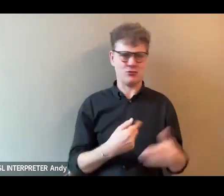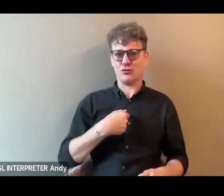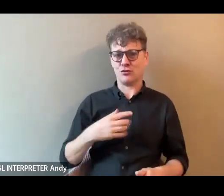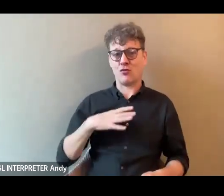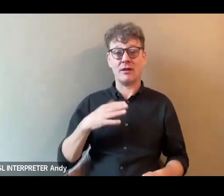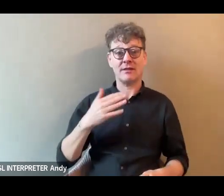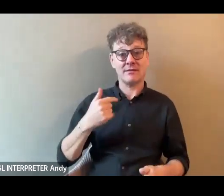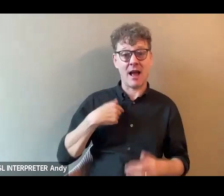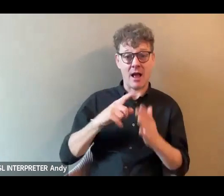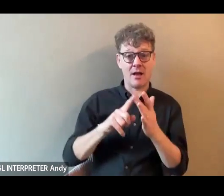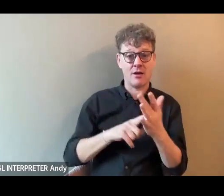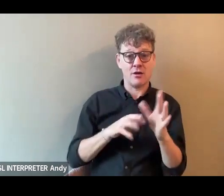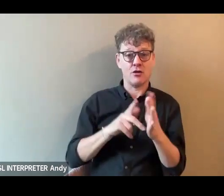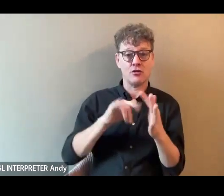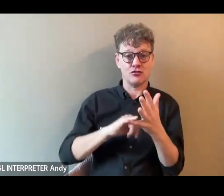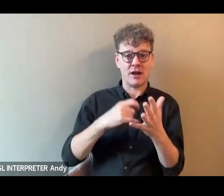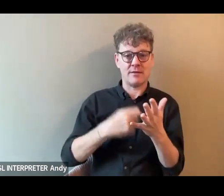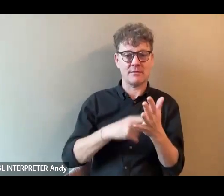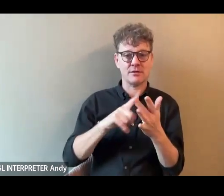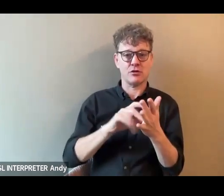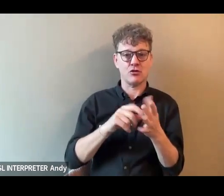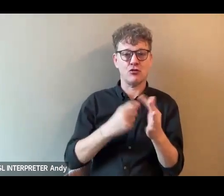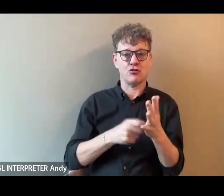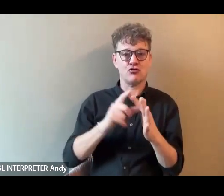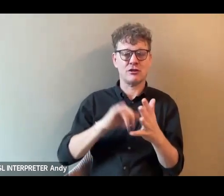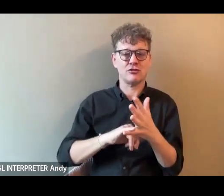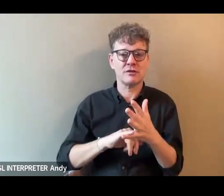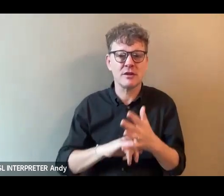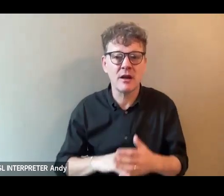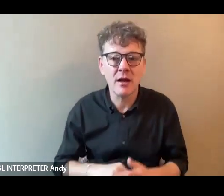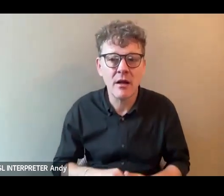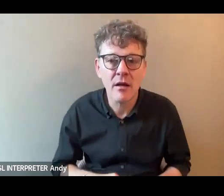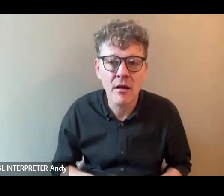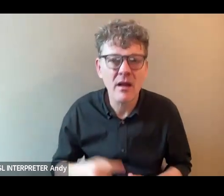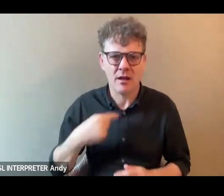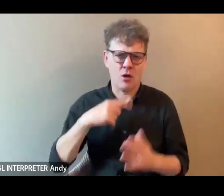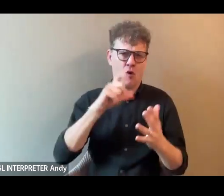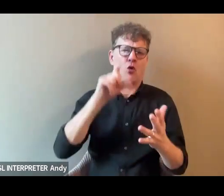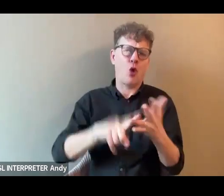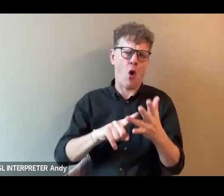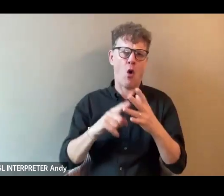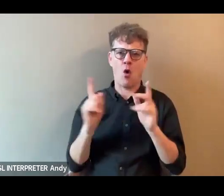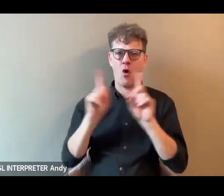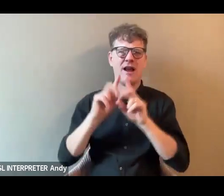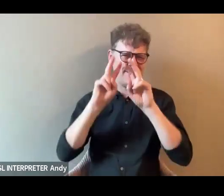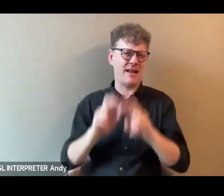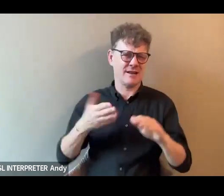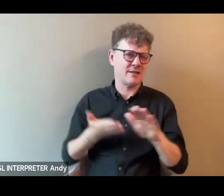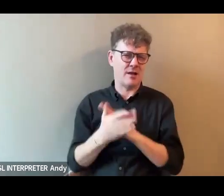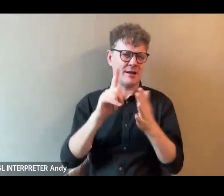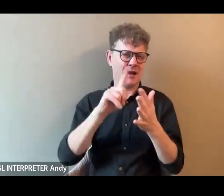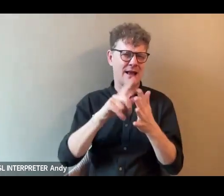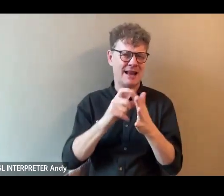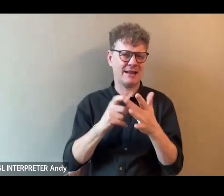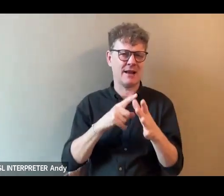refresh memory, my name's James Richards. I'm effectively I'm a co-investigator on EDICa, but more